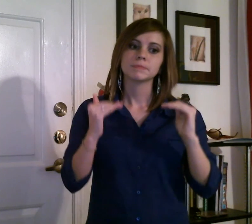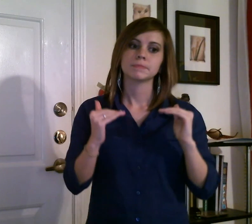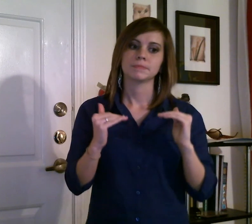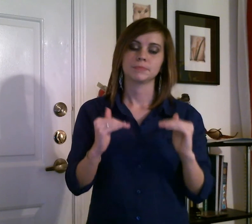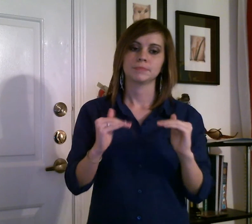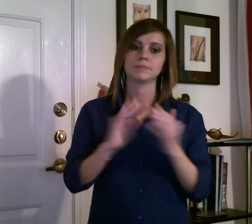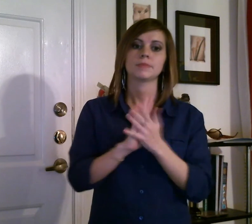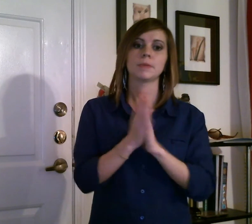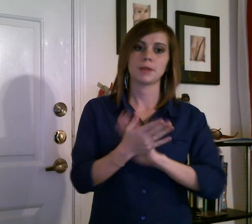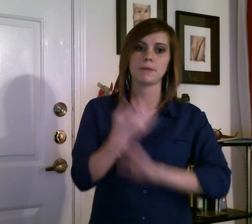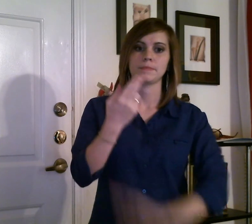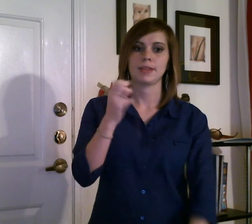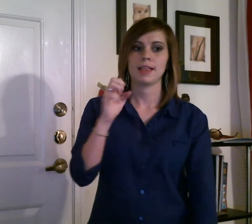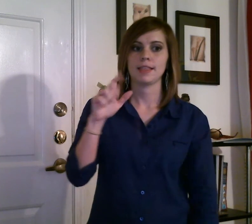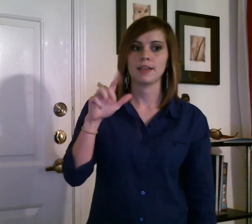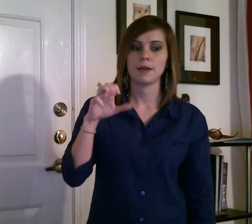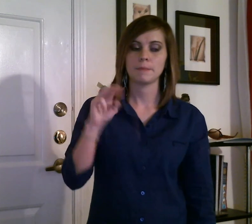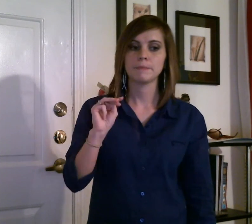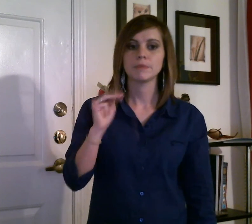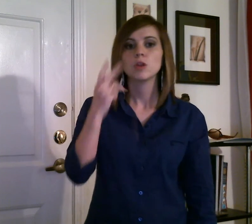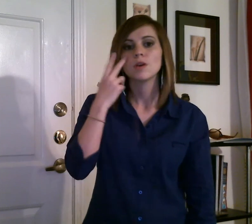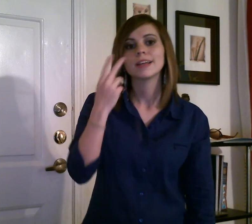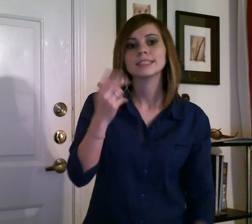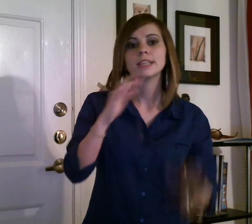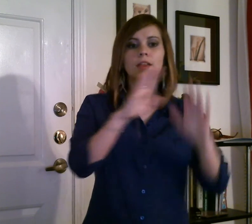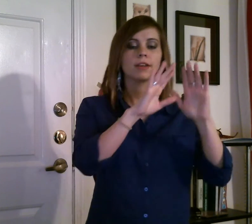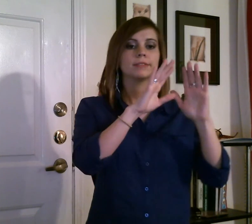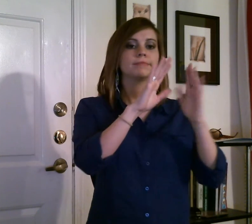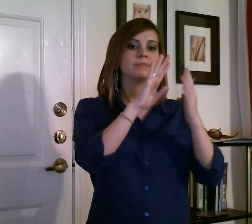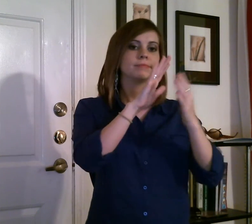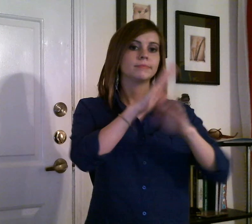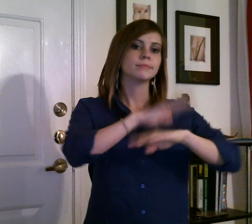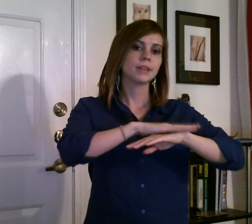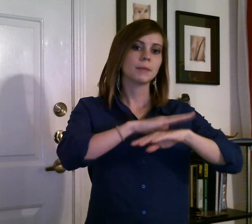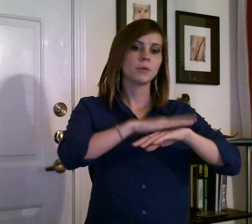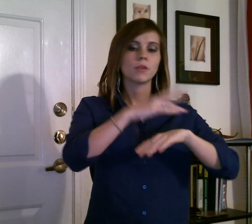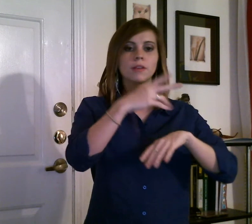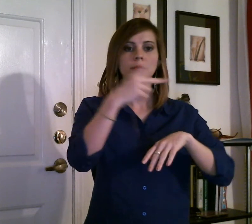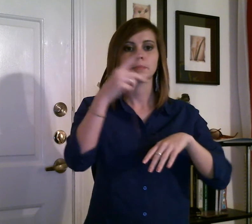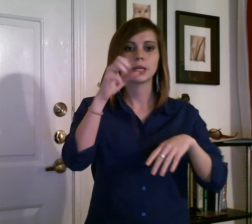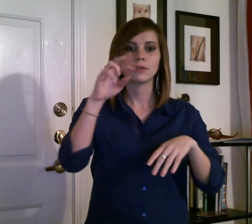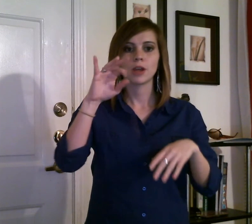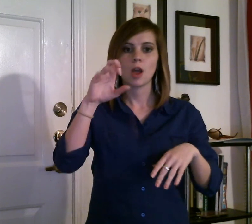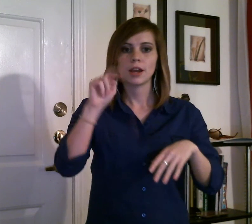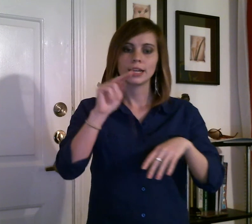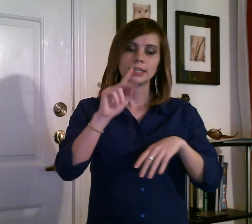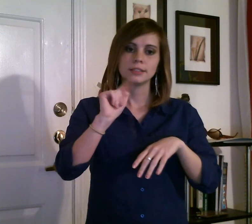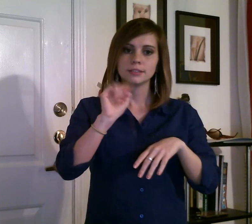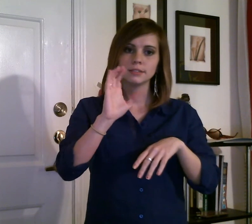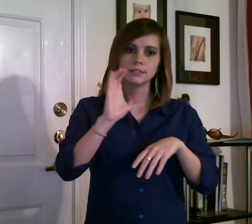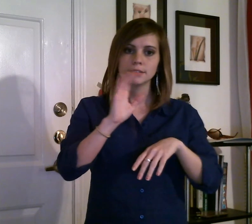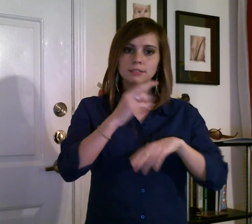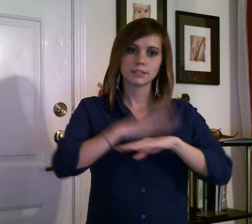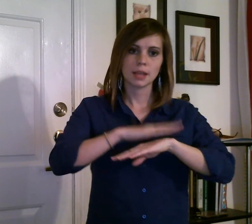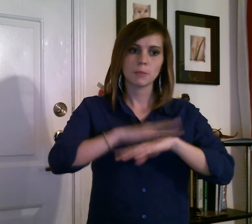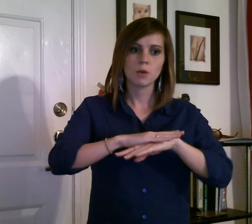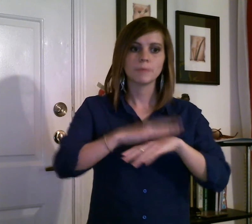helium. And we can even see that on the periodic table. I lost my periodic table. Well, I'll show you in the next video. But we know hydrogen in